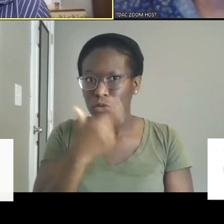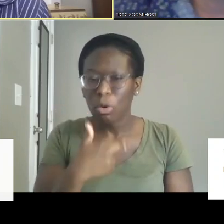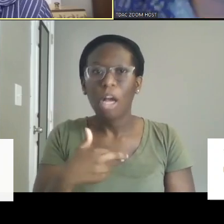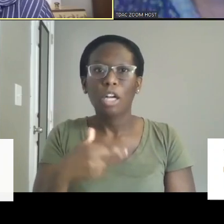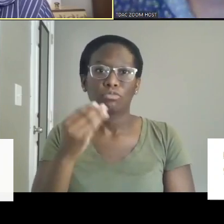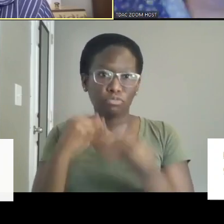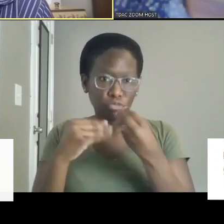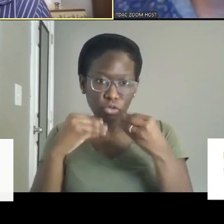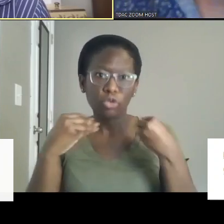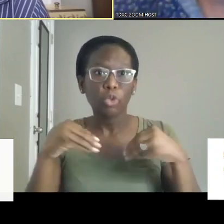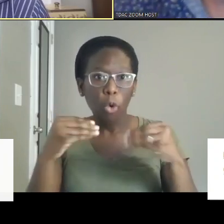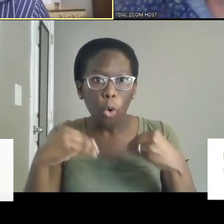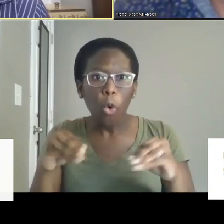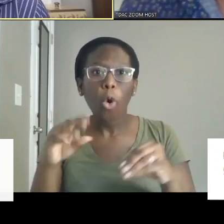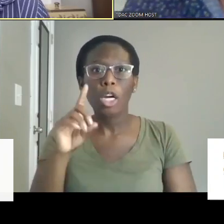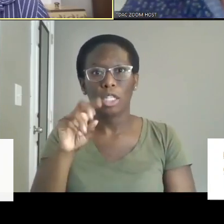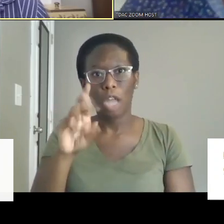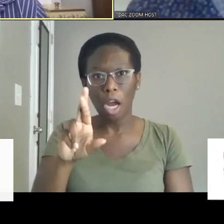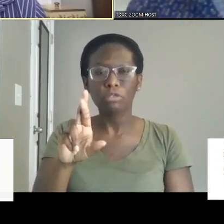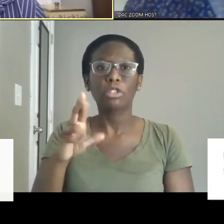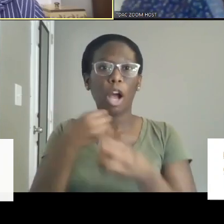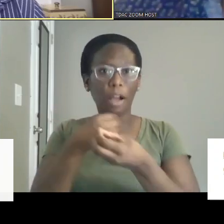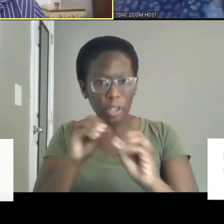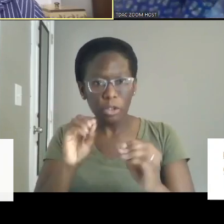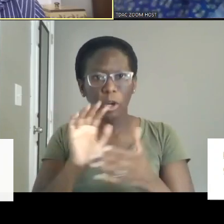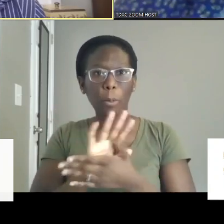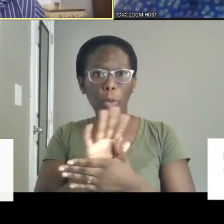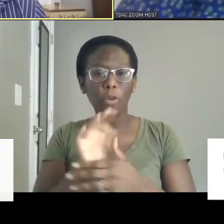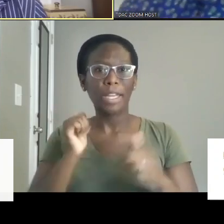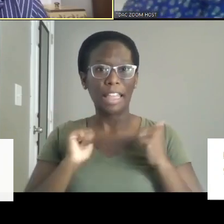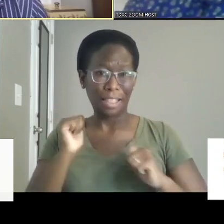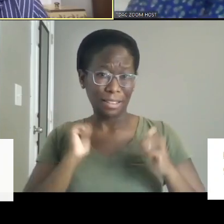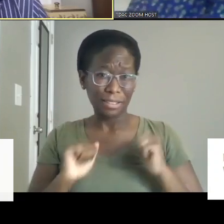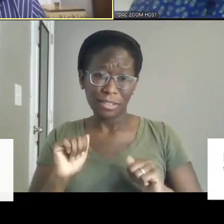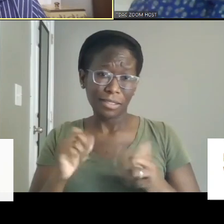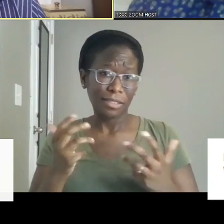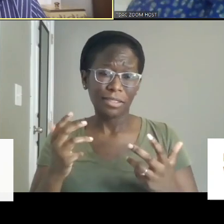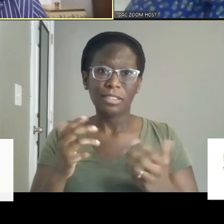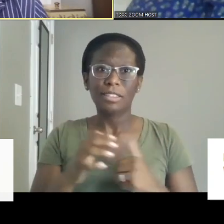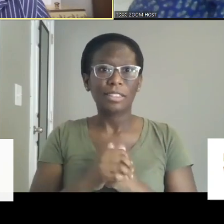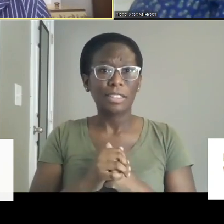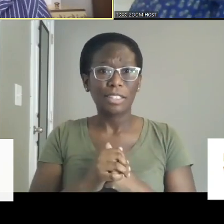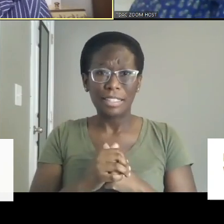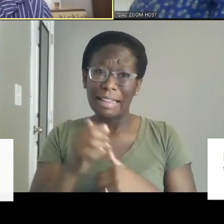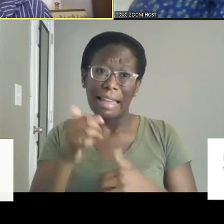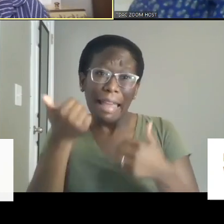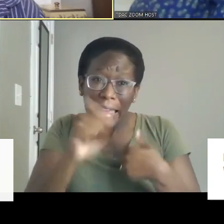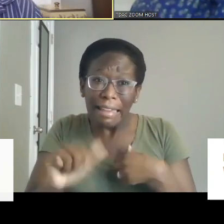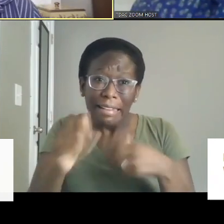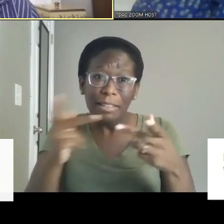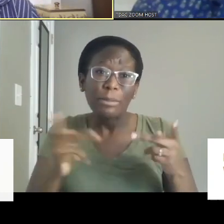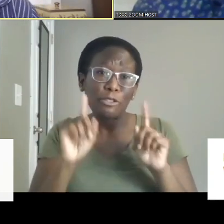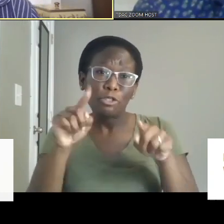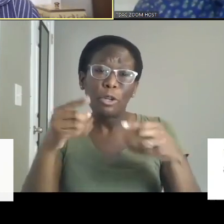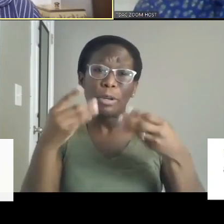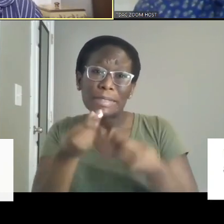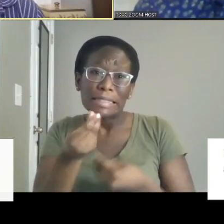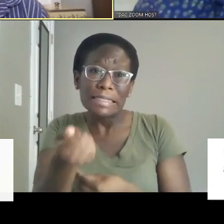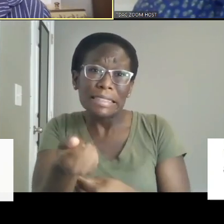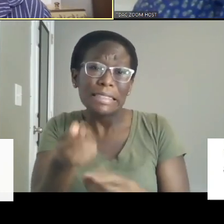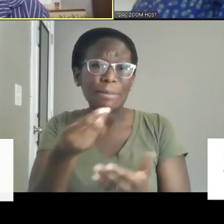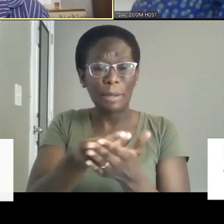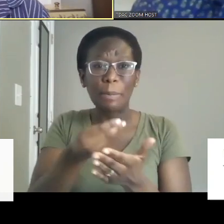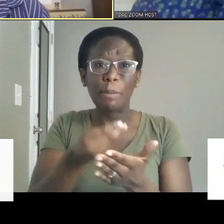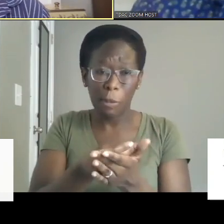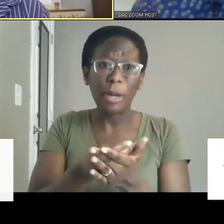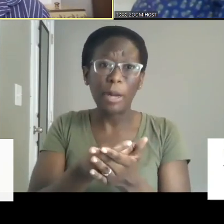stores or doctor's offices or movie theaters. Anywhere you go to spend your money is covered by the ADA